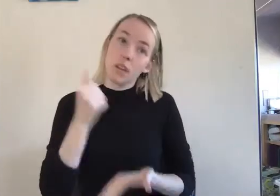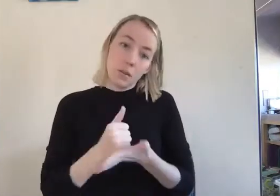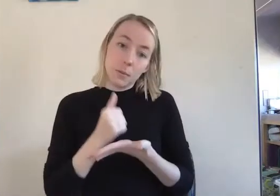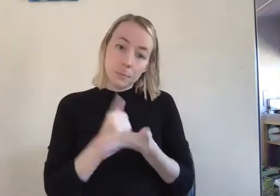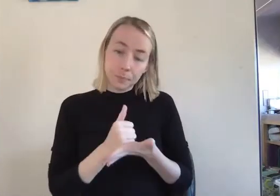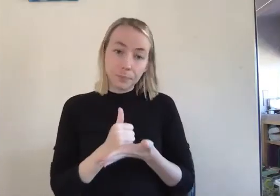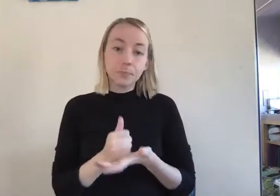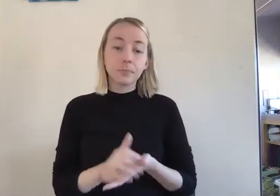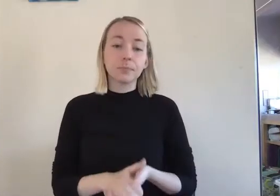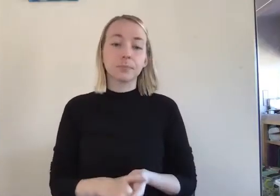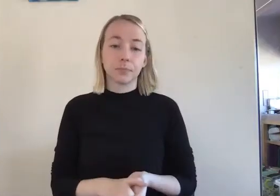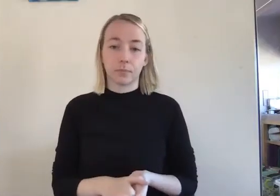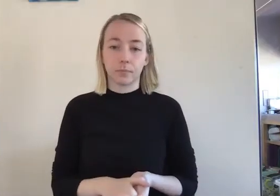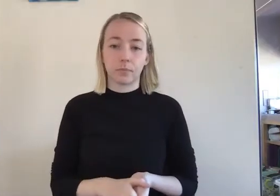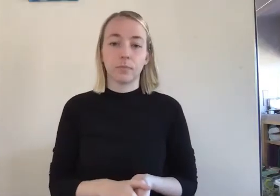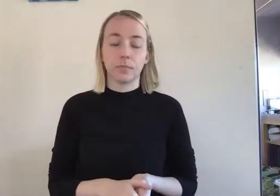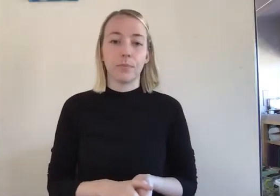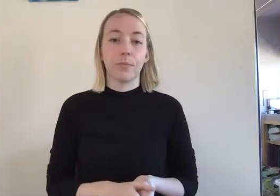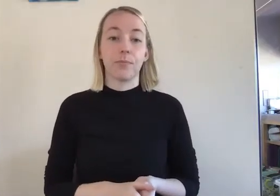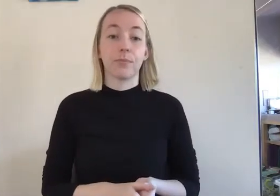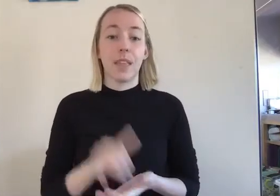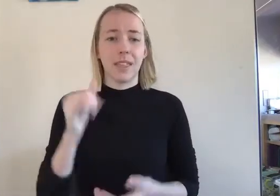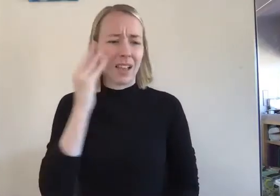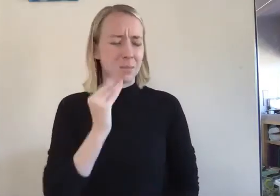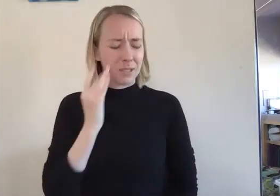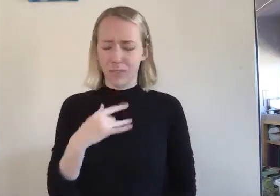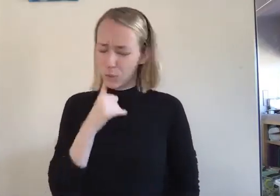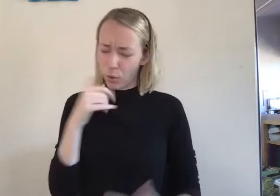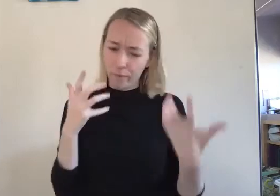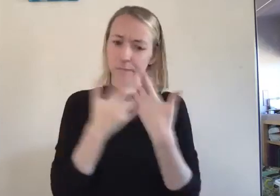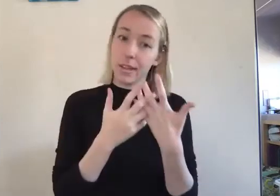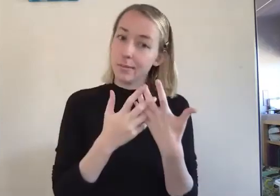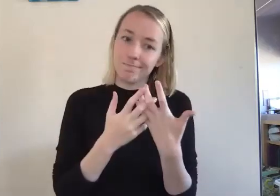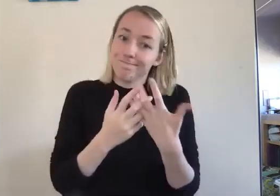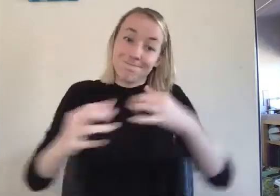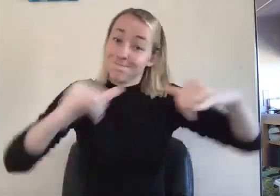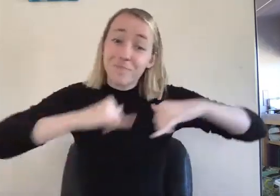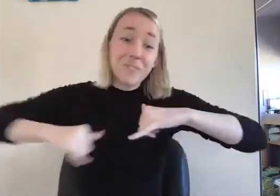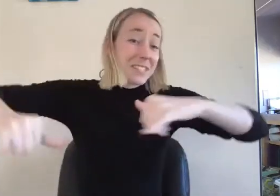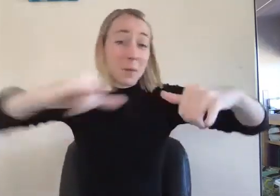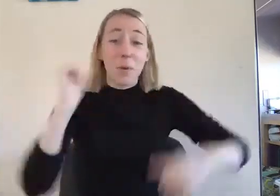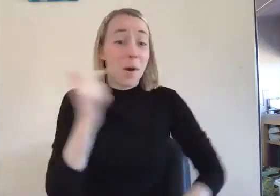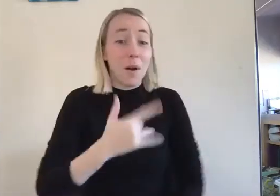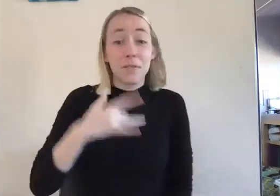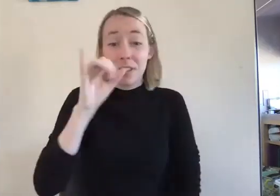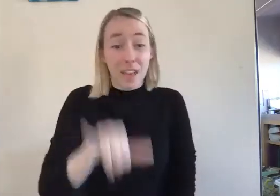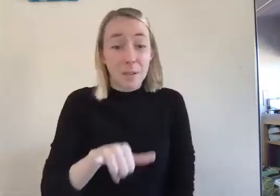really helpful. And that experience of feeling like we don't belong is just so universal.